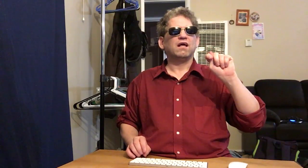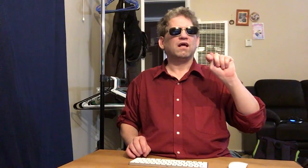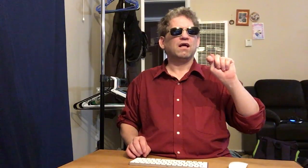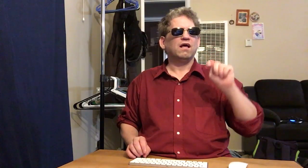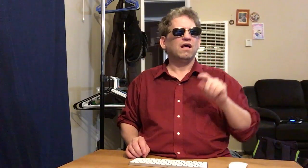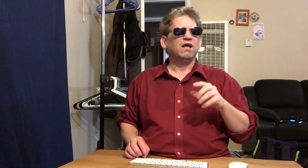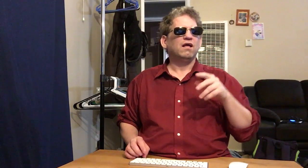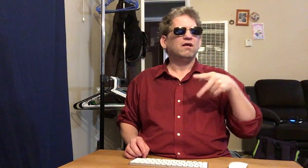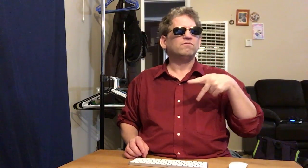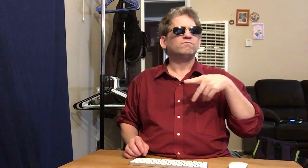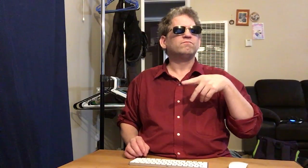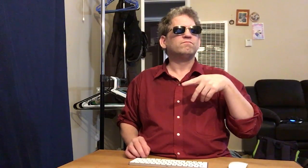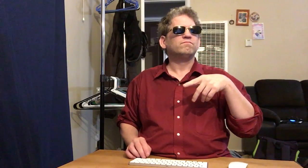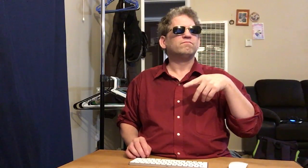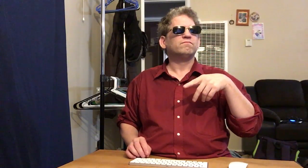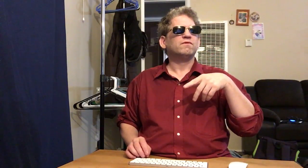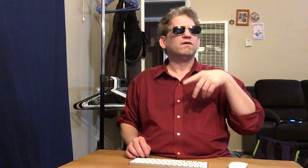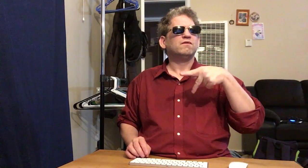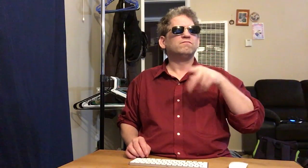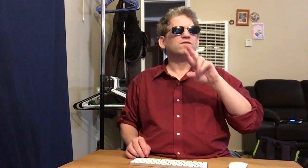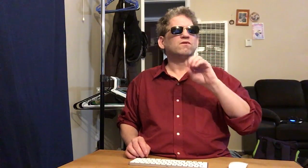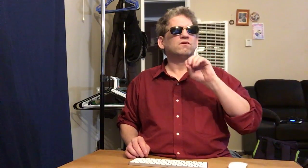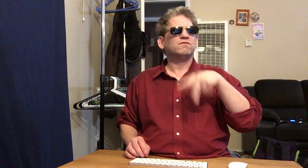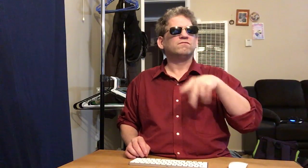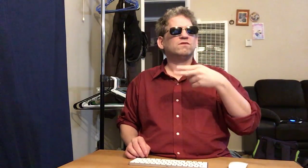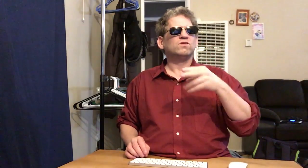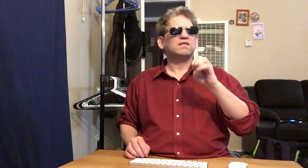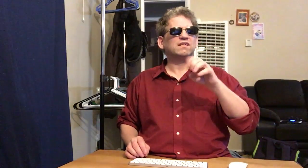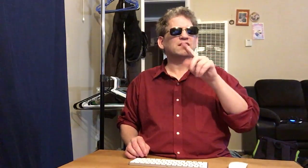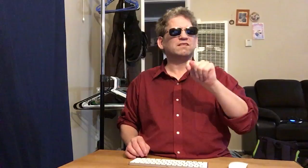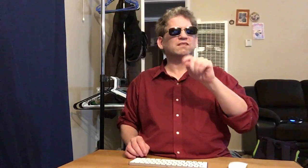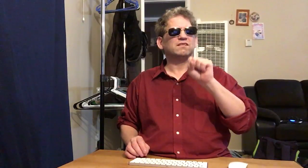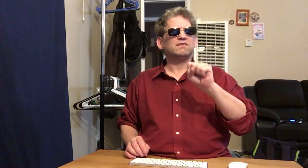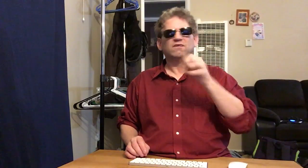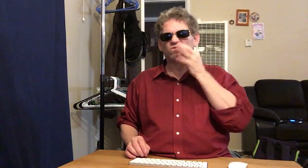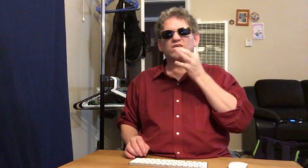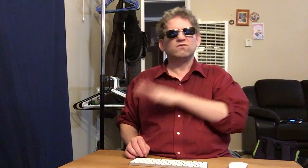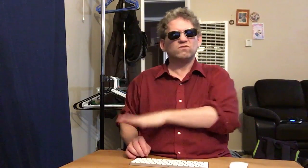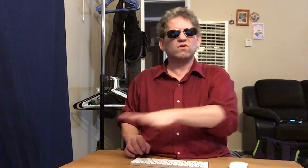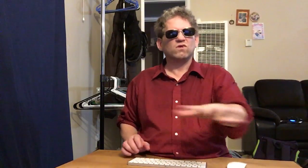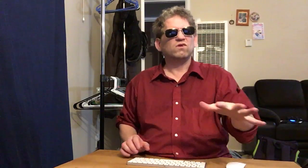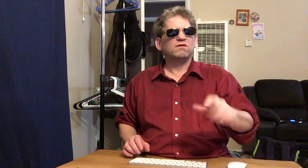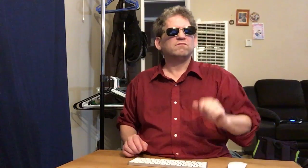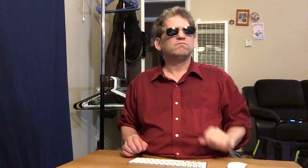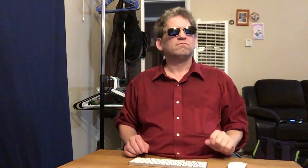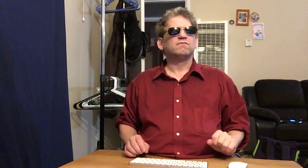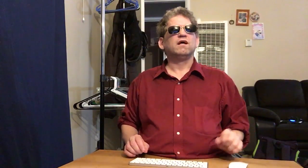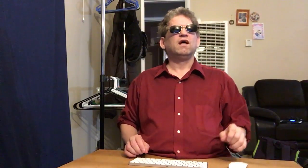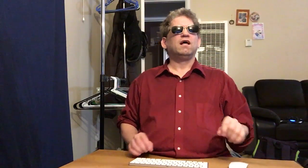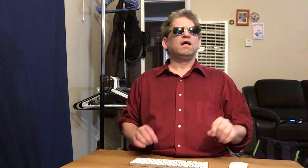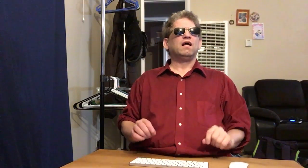anywhere. Quit making stuff up. Where the hell did you come from, anyway? Shut your pie hole!